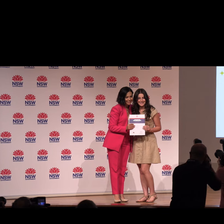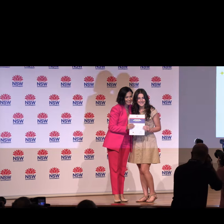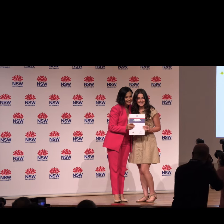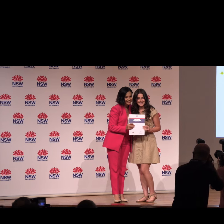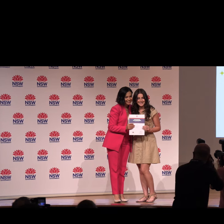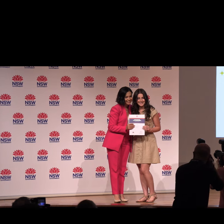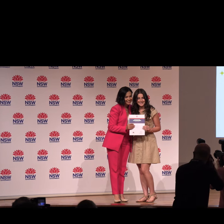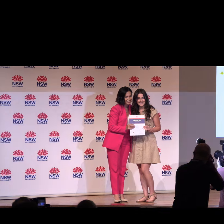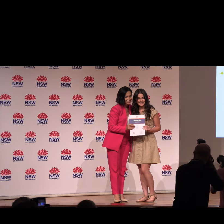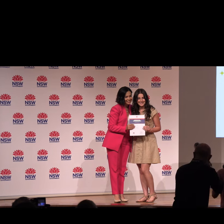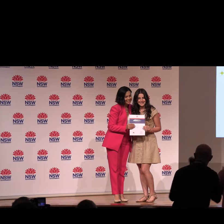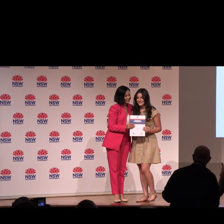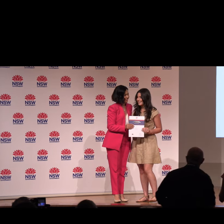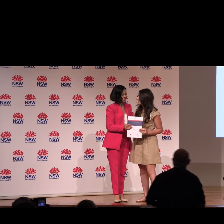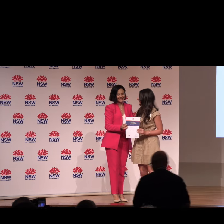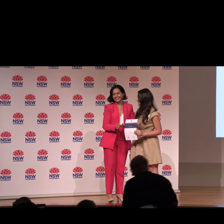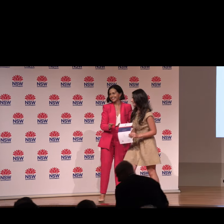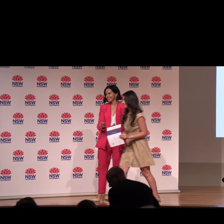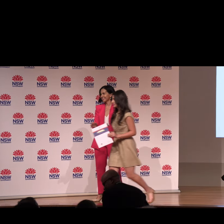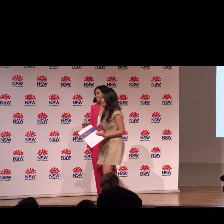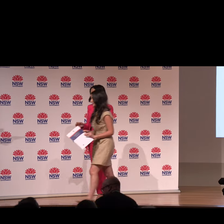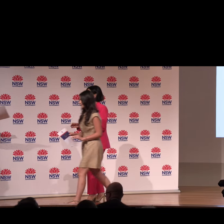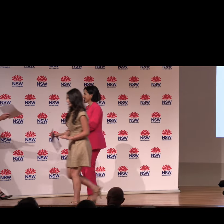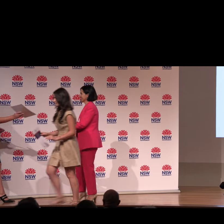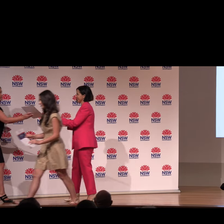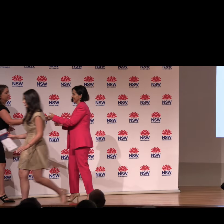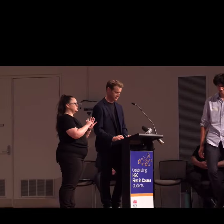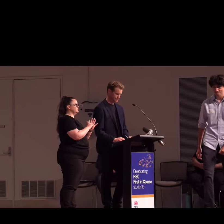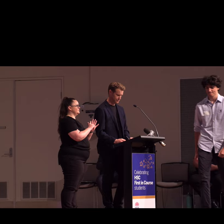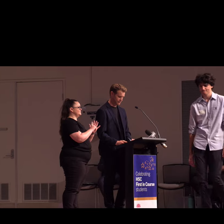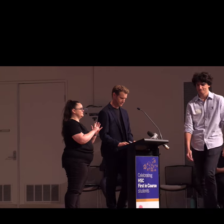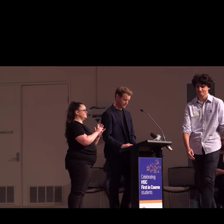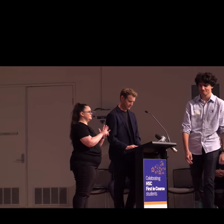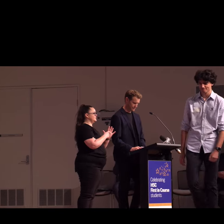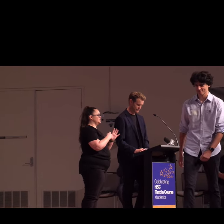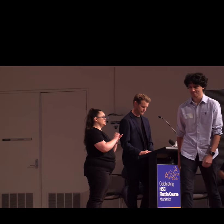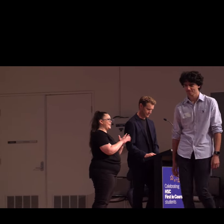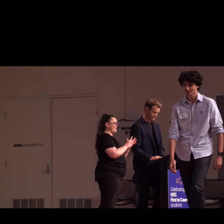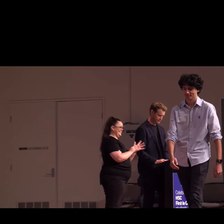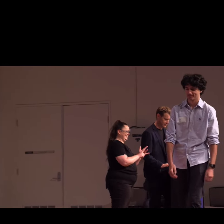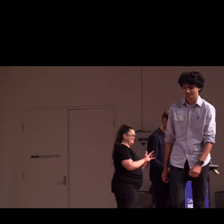Italian Extension, Ethan Jahani, Sydney Grammar School.